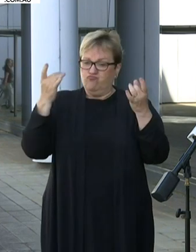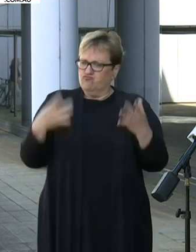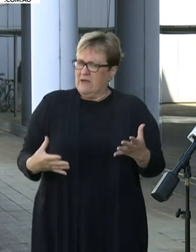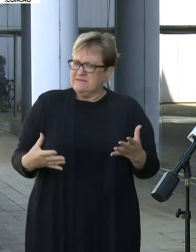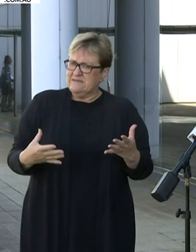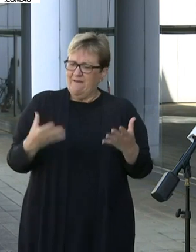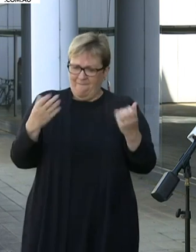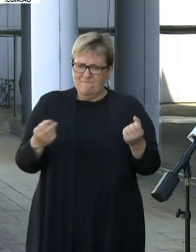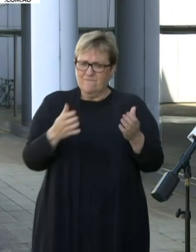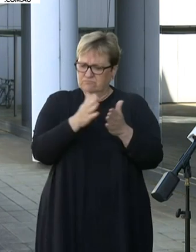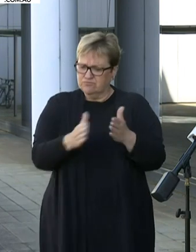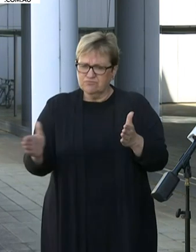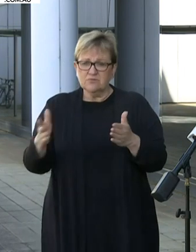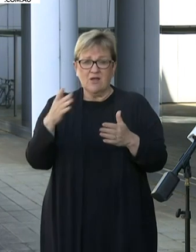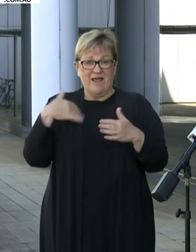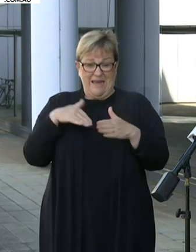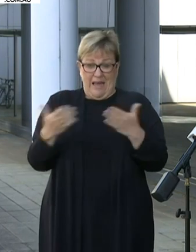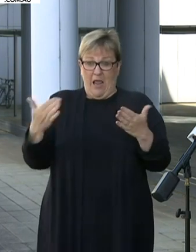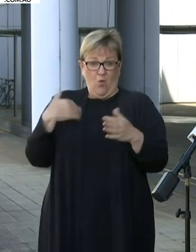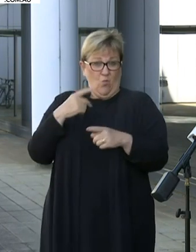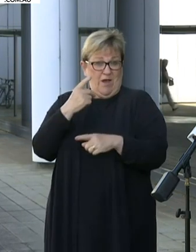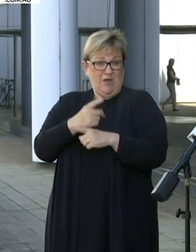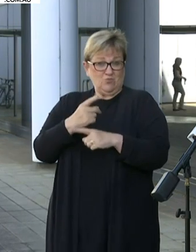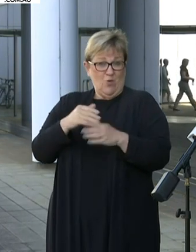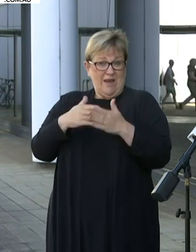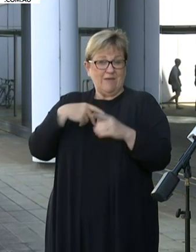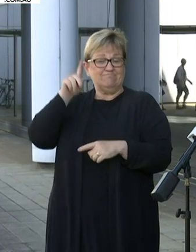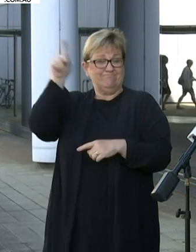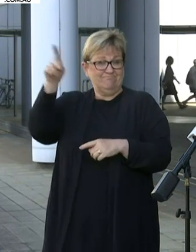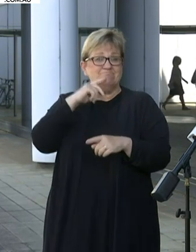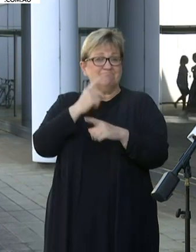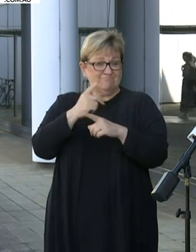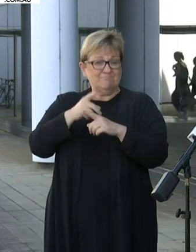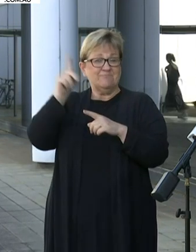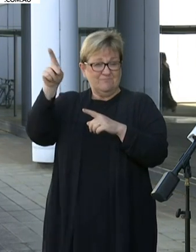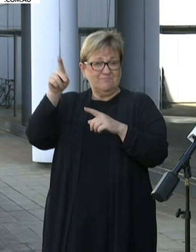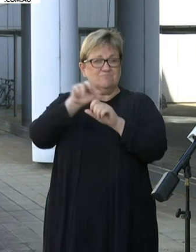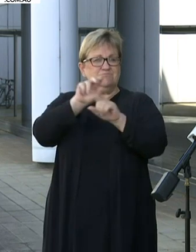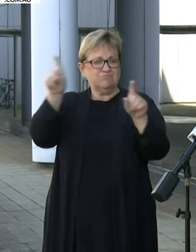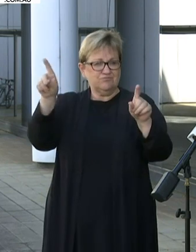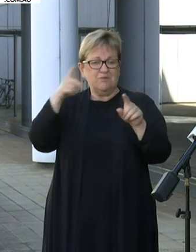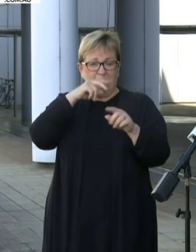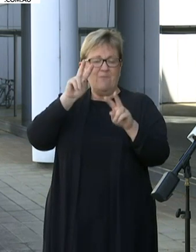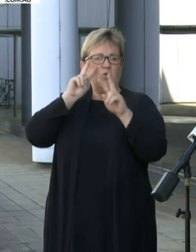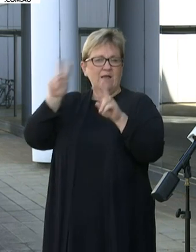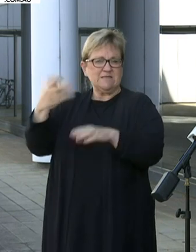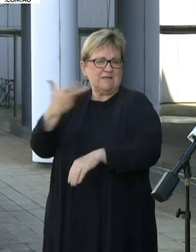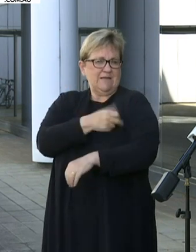go. And as we speak, the vision from the clinic is being distributed to the various media